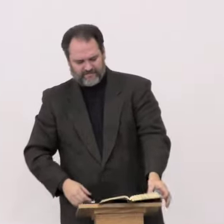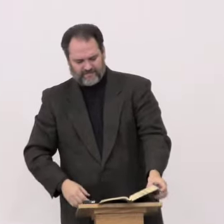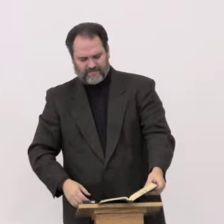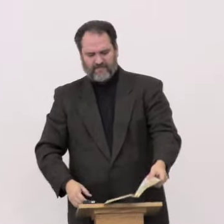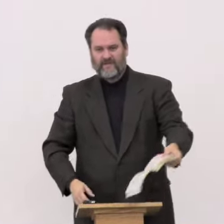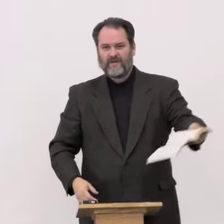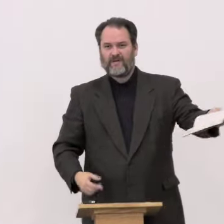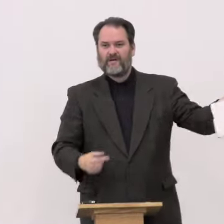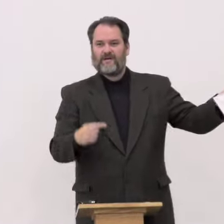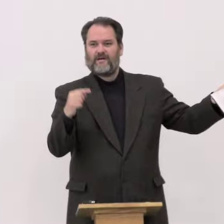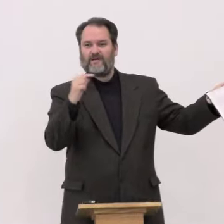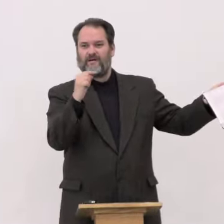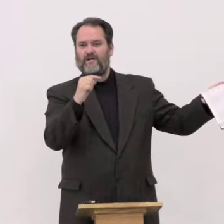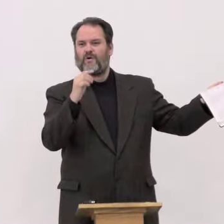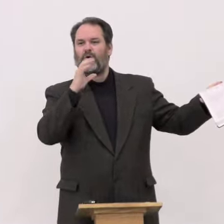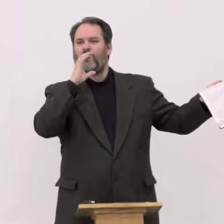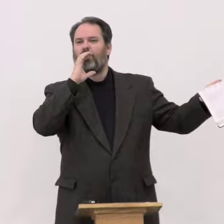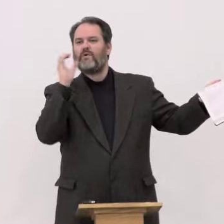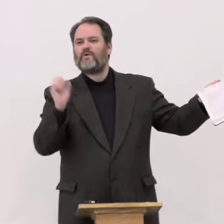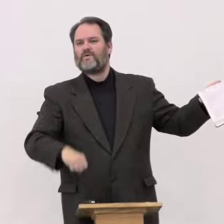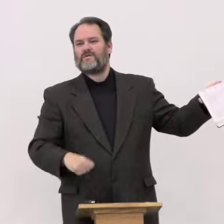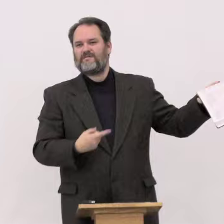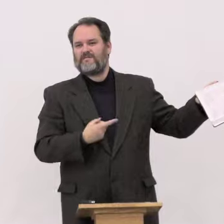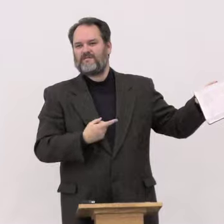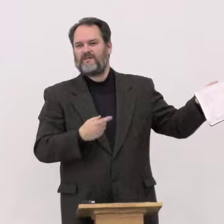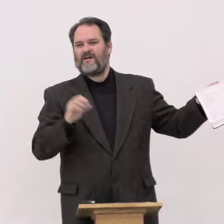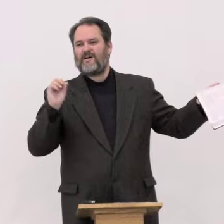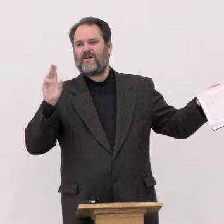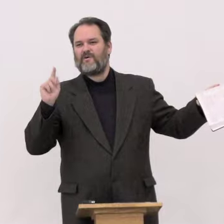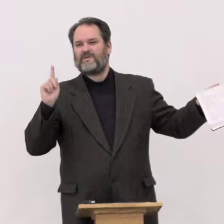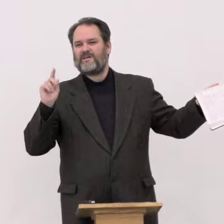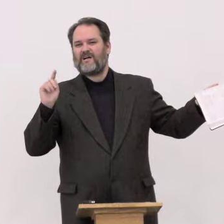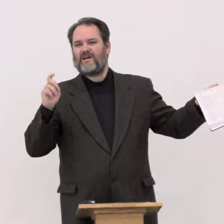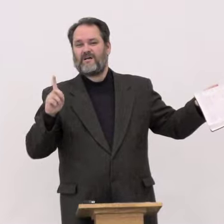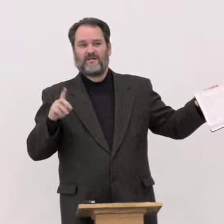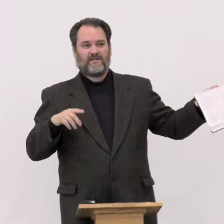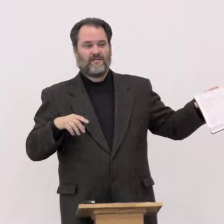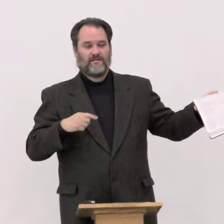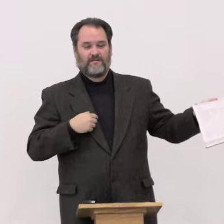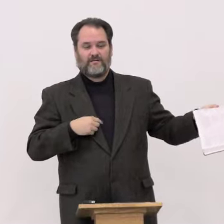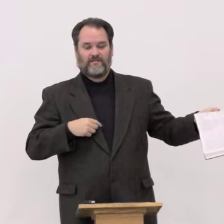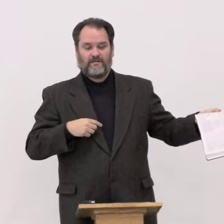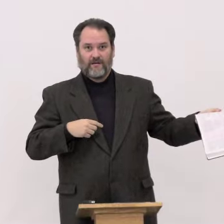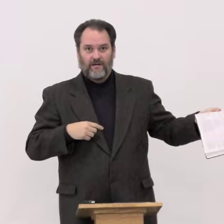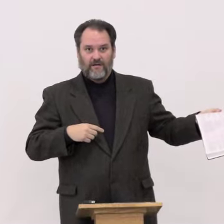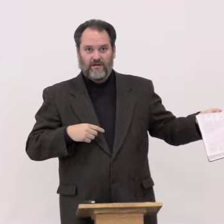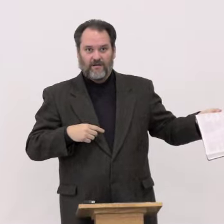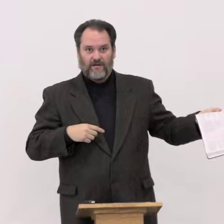Bible, and then, you know, they say it's old, it's outdated, they put it away.